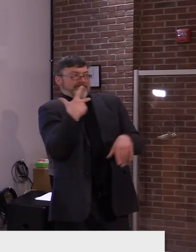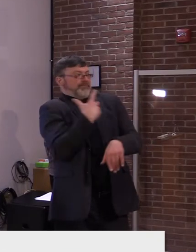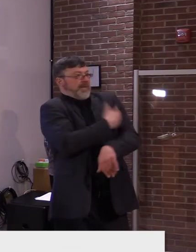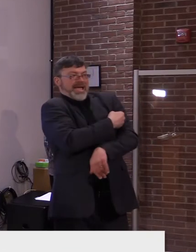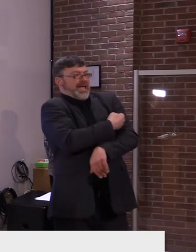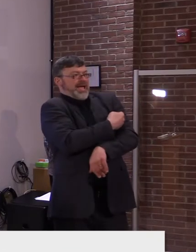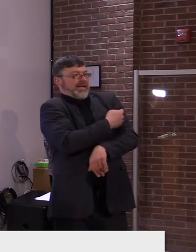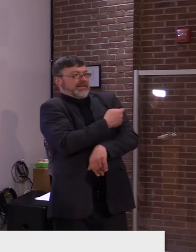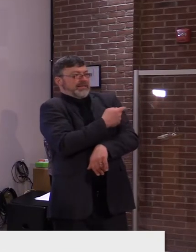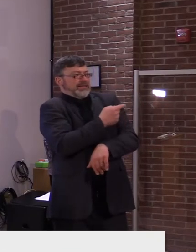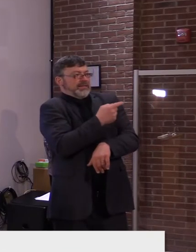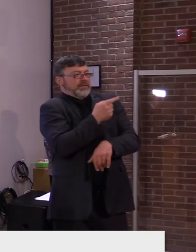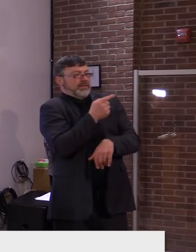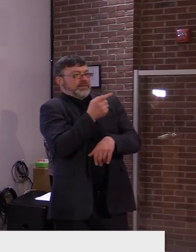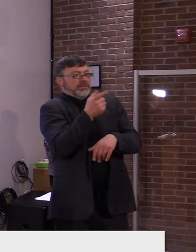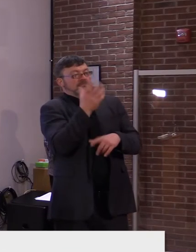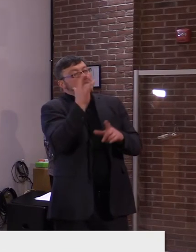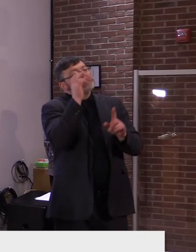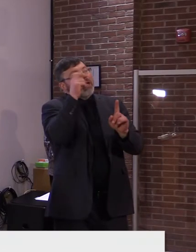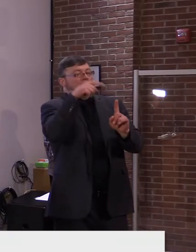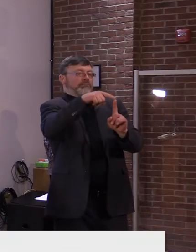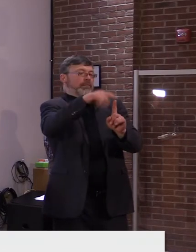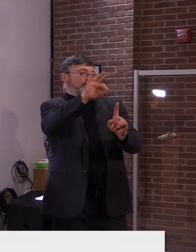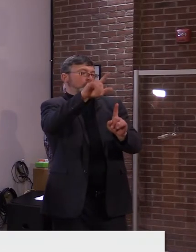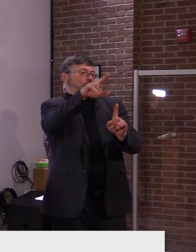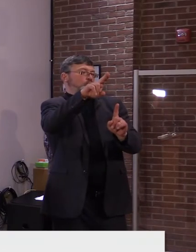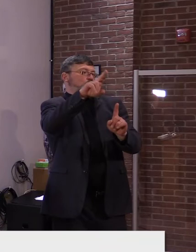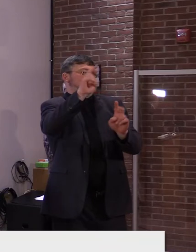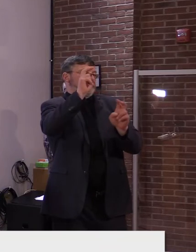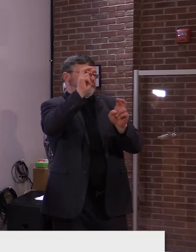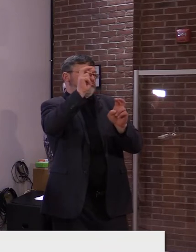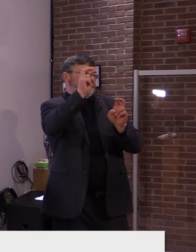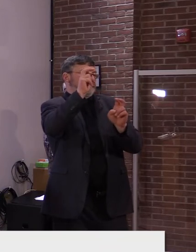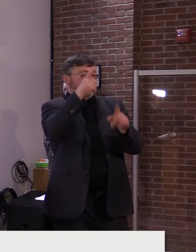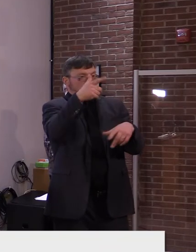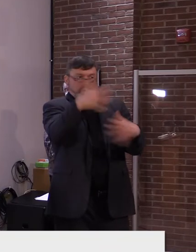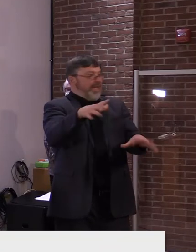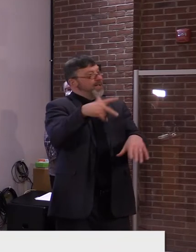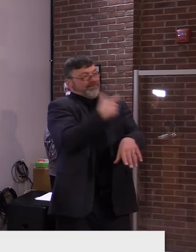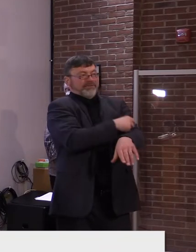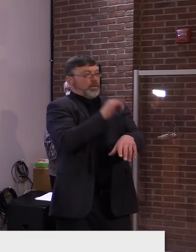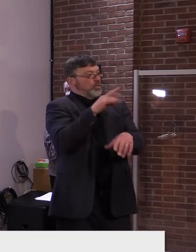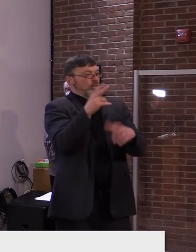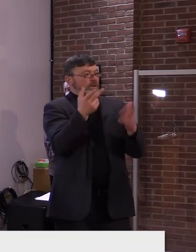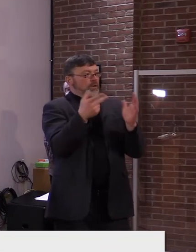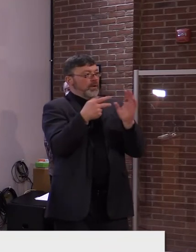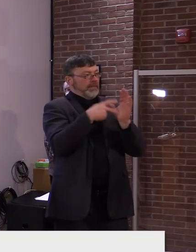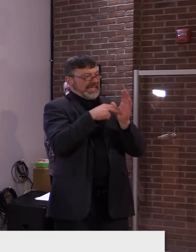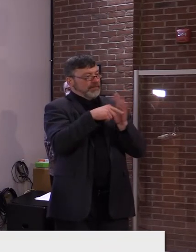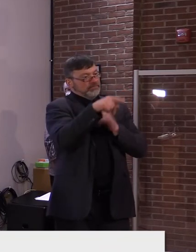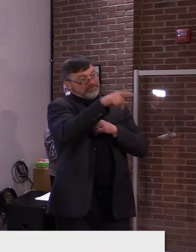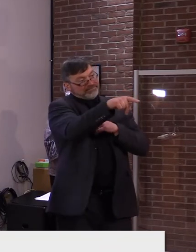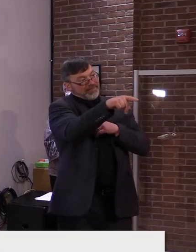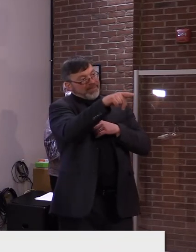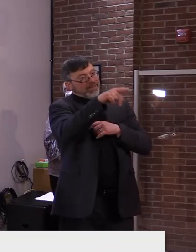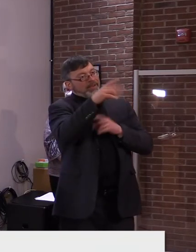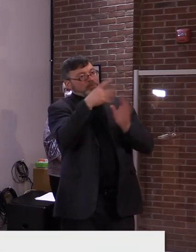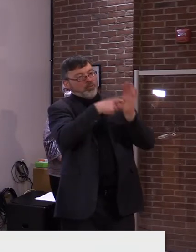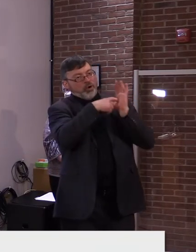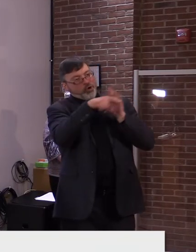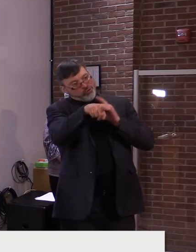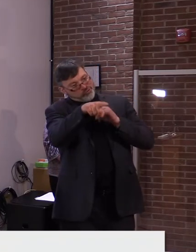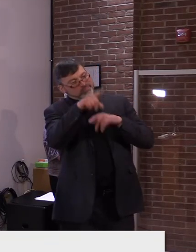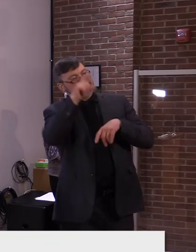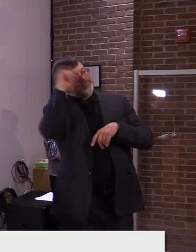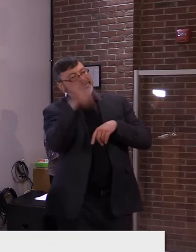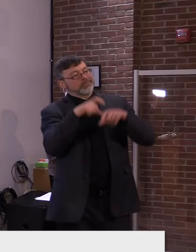flu, that you have to wear PPE, you have to wear a mask. And that's been in place for a number of years